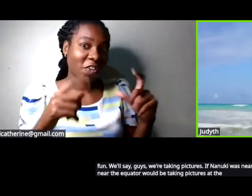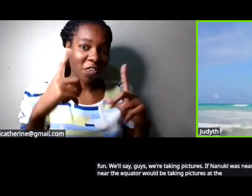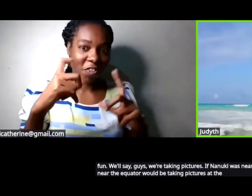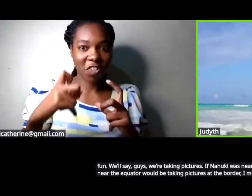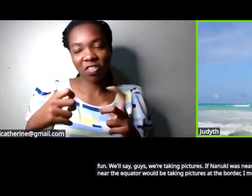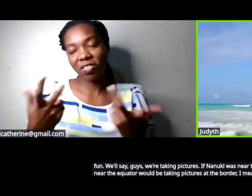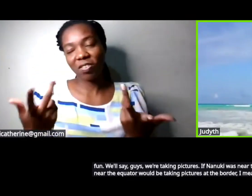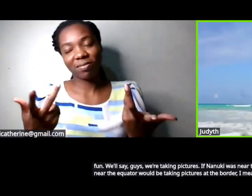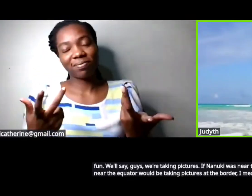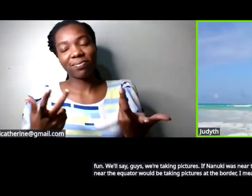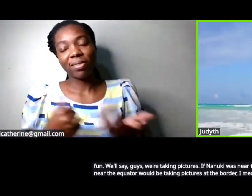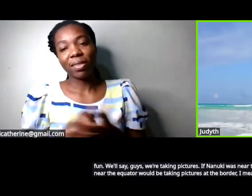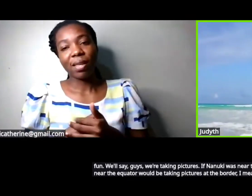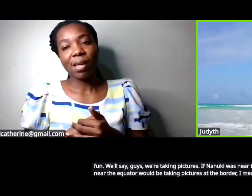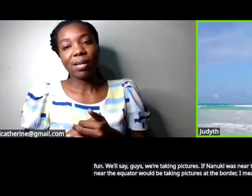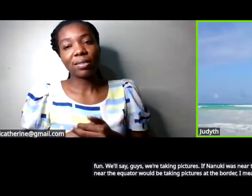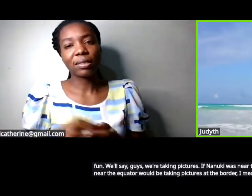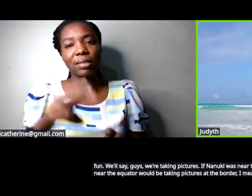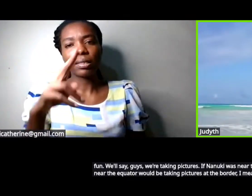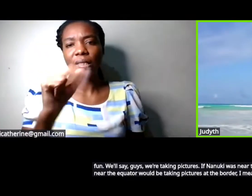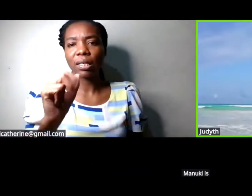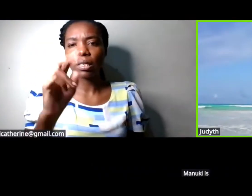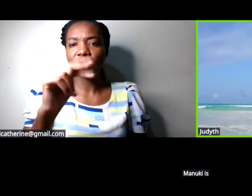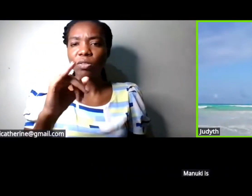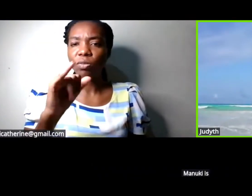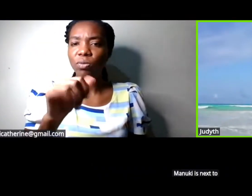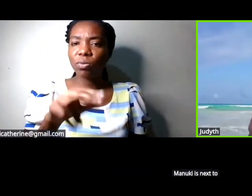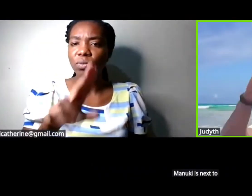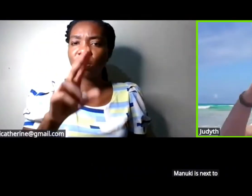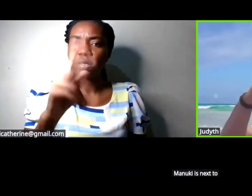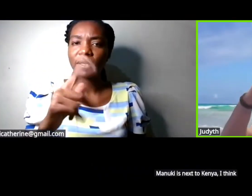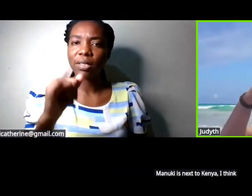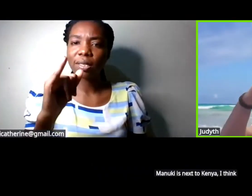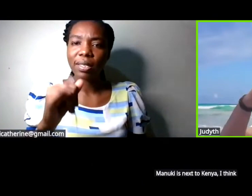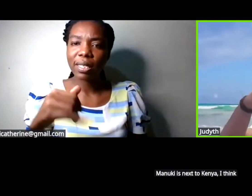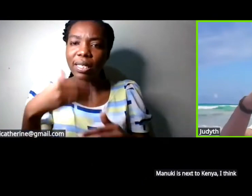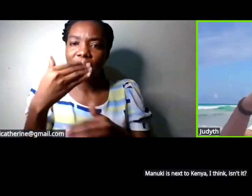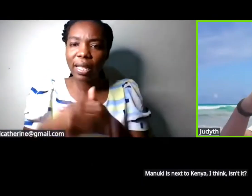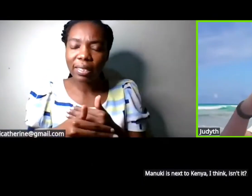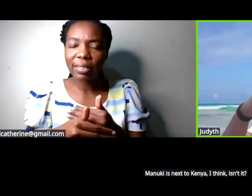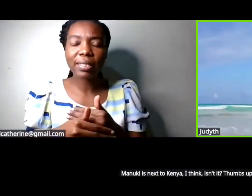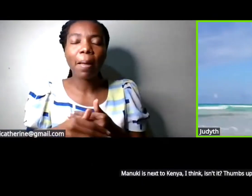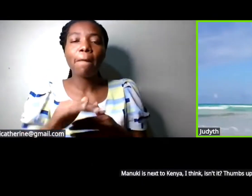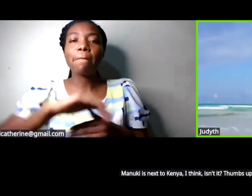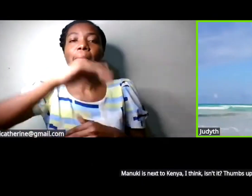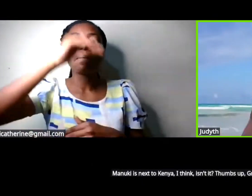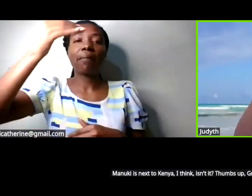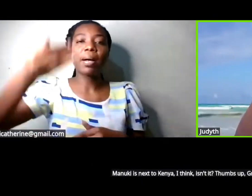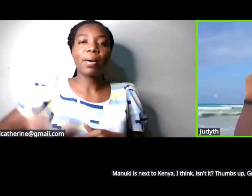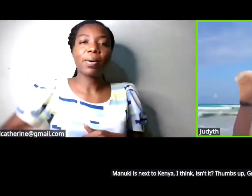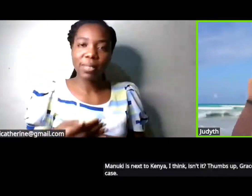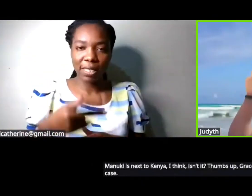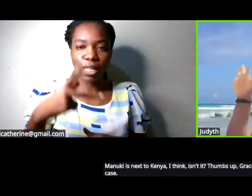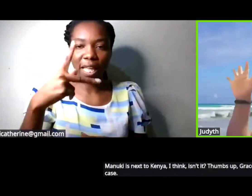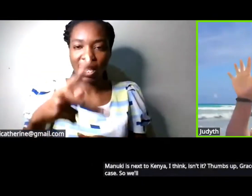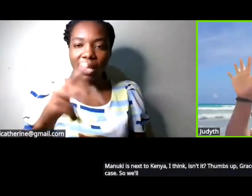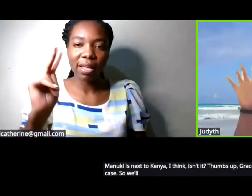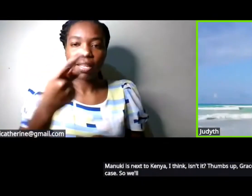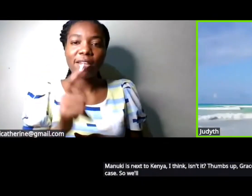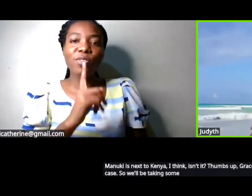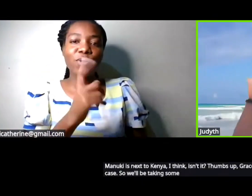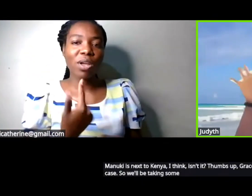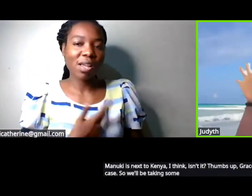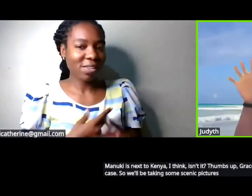equator. Nanyuki is next to Mount Kenya, I think, isn't it? Thumbs up, Grace, if that's the case. So we'll be taking some scenic